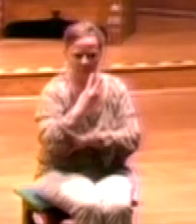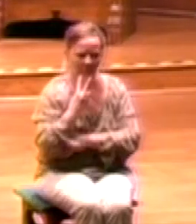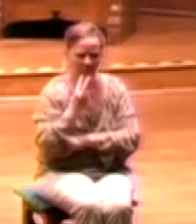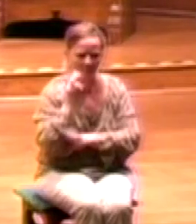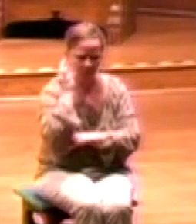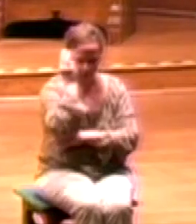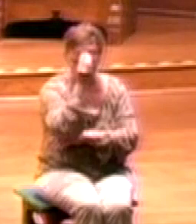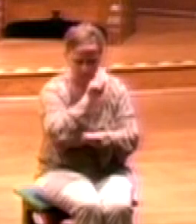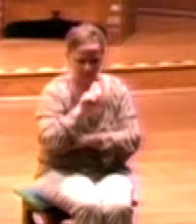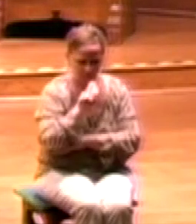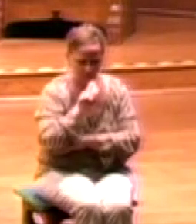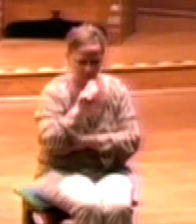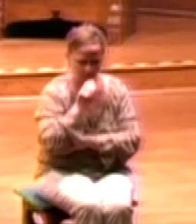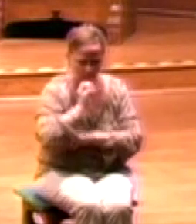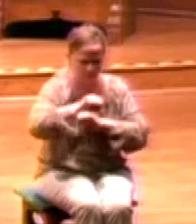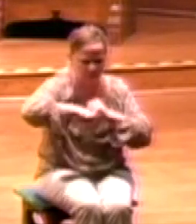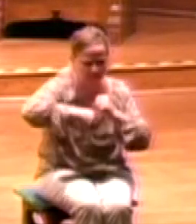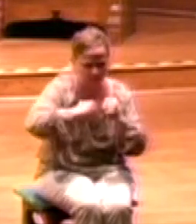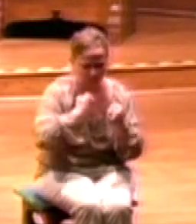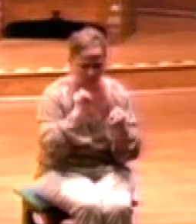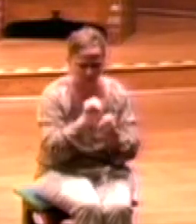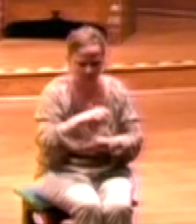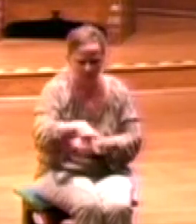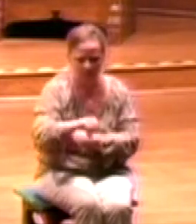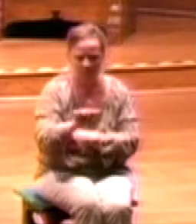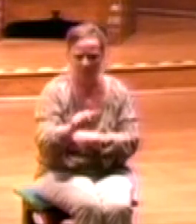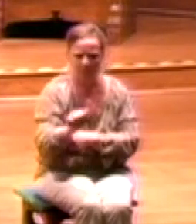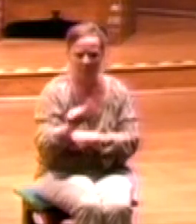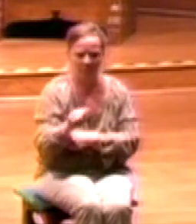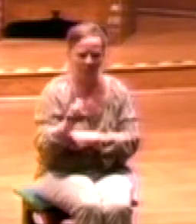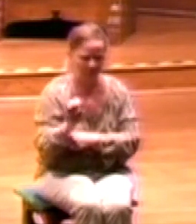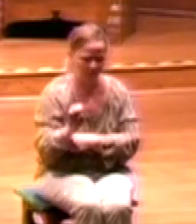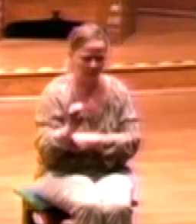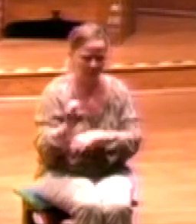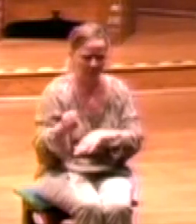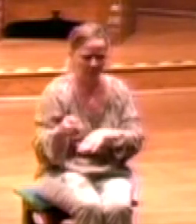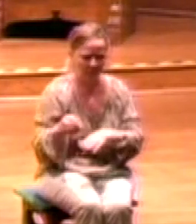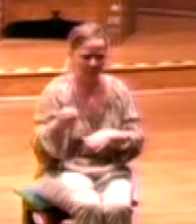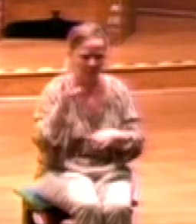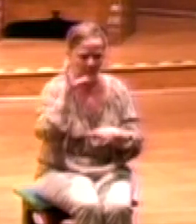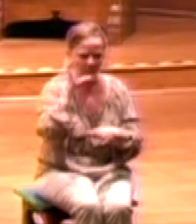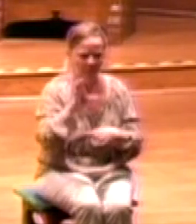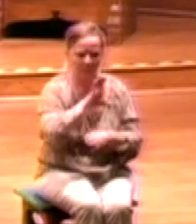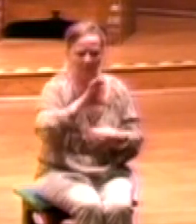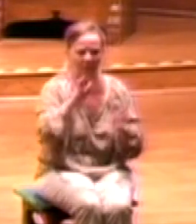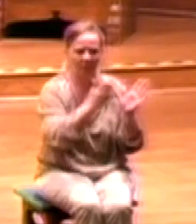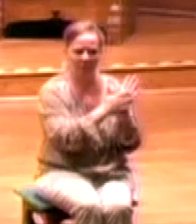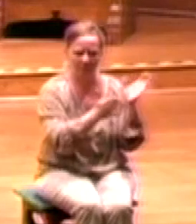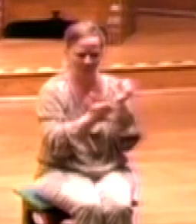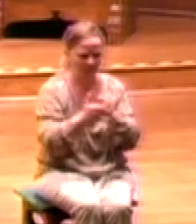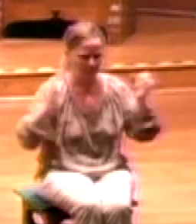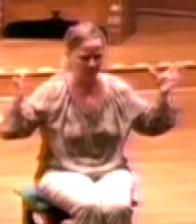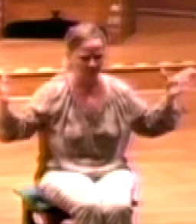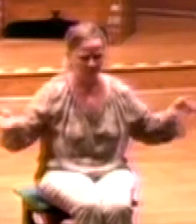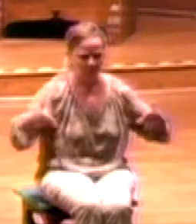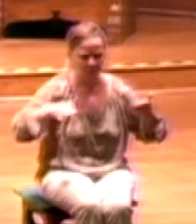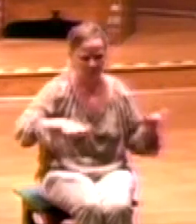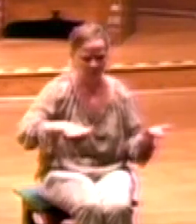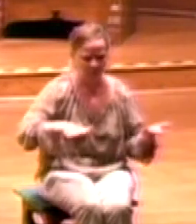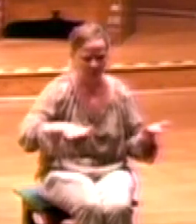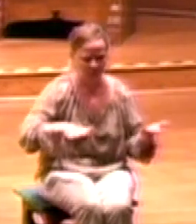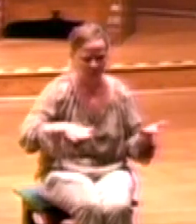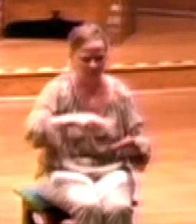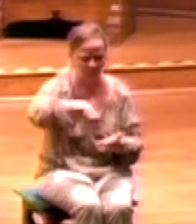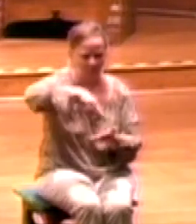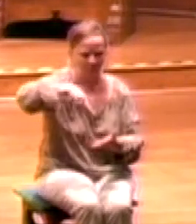Virgin Mary, suffered under Pontius Pilate, was crucified, died, and was buried. He descended to the dead. On the third